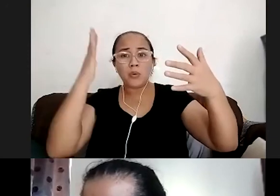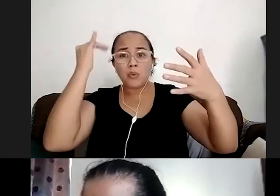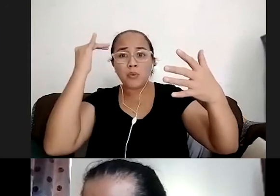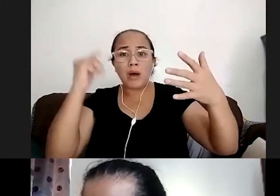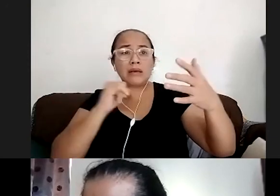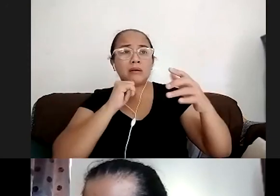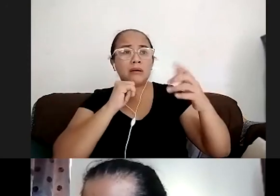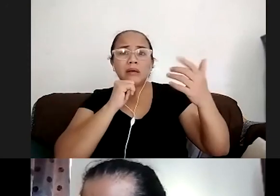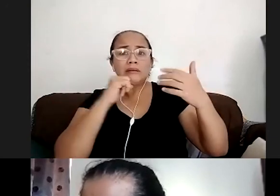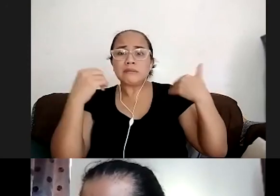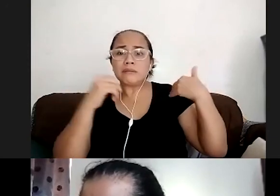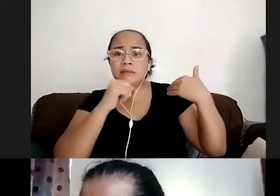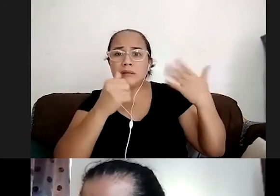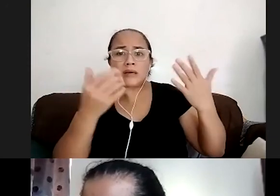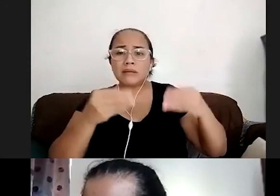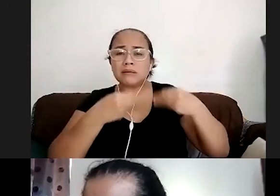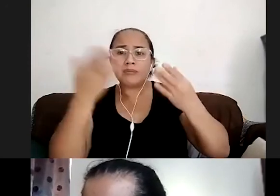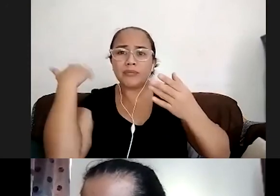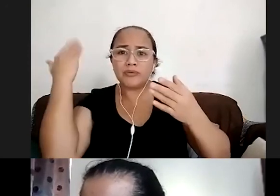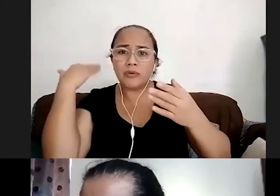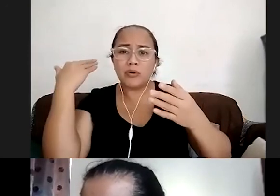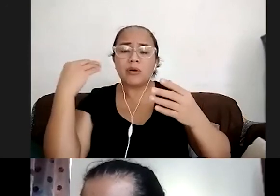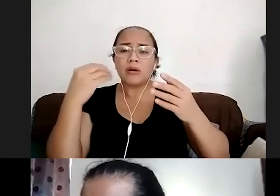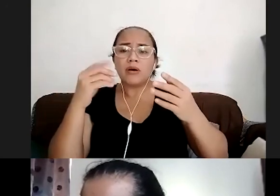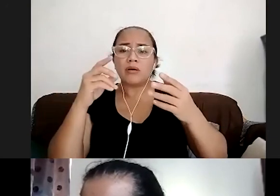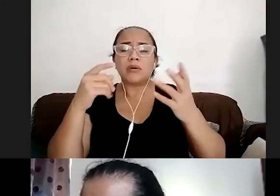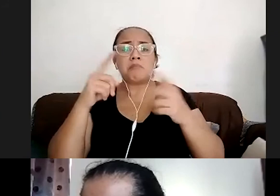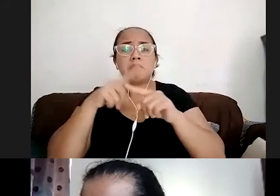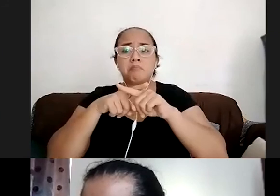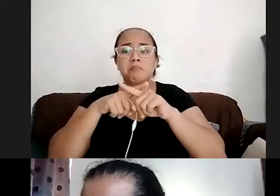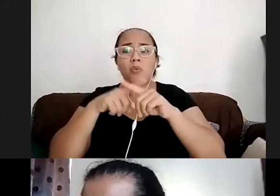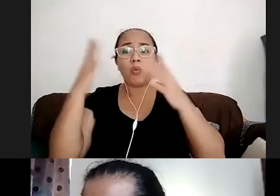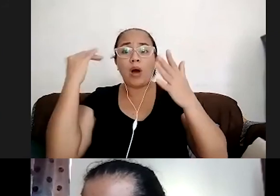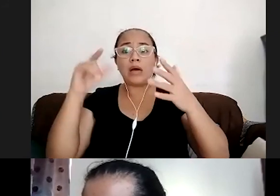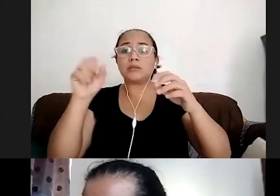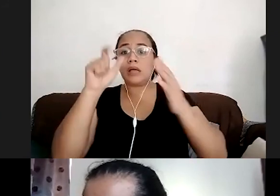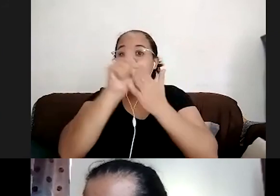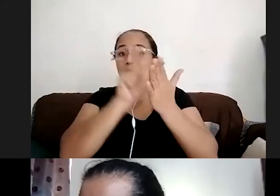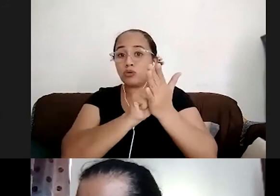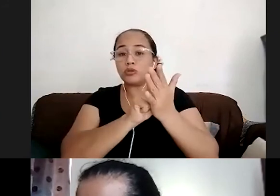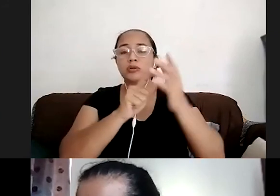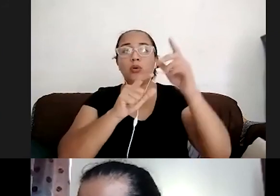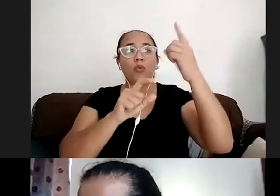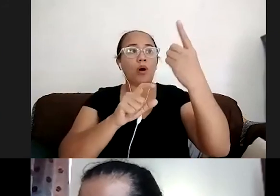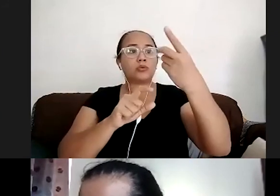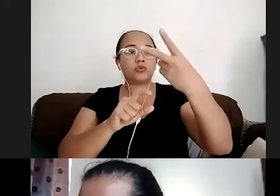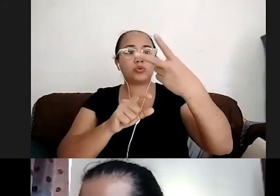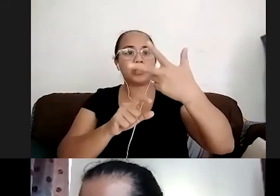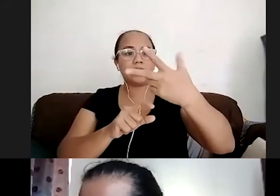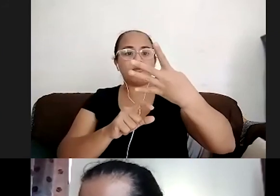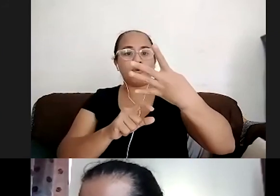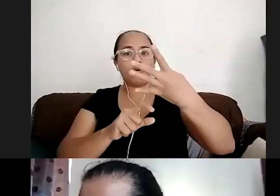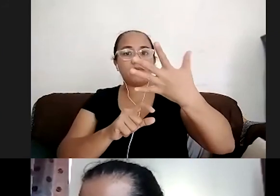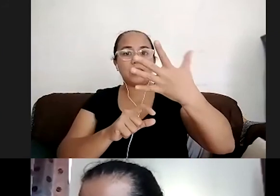because all of the sentences so far in lessons 1, 2, 3, 4, 5,